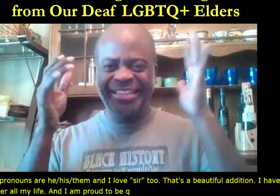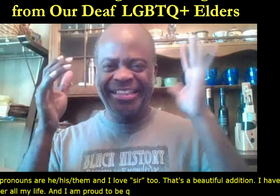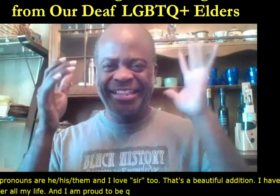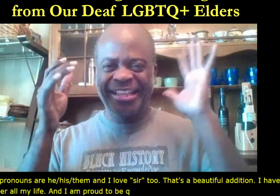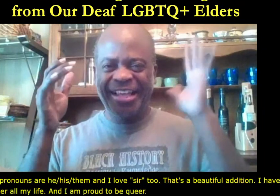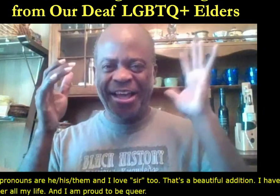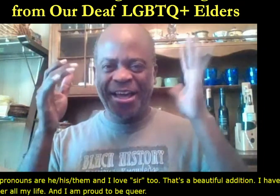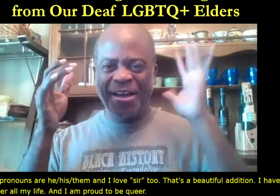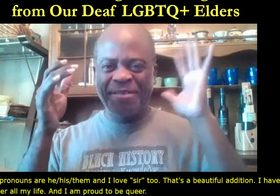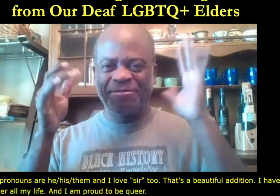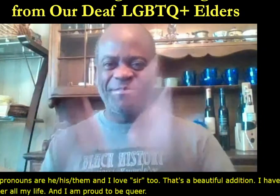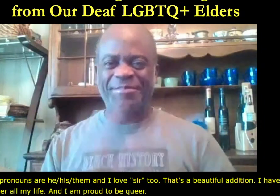bravo bravo